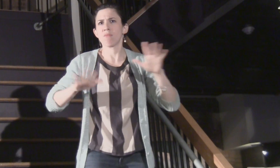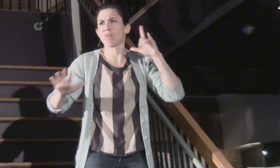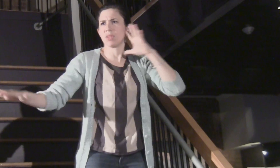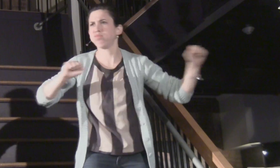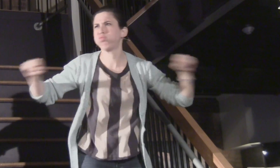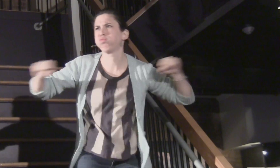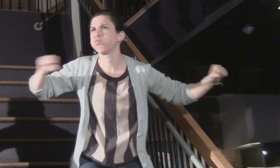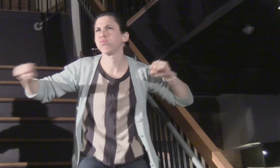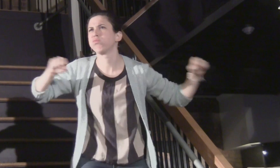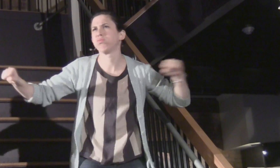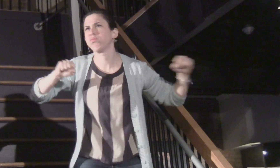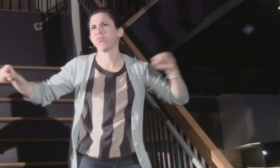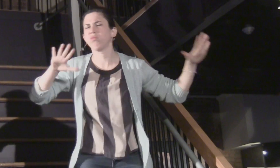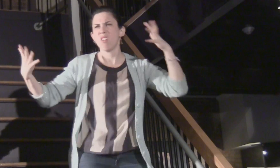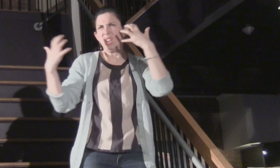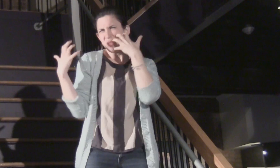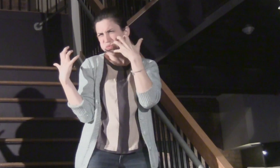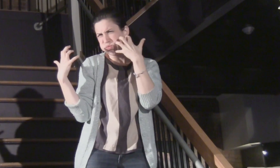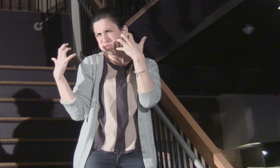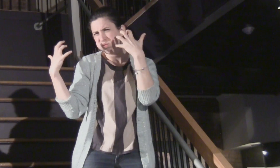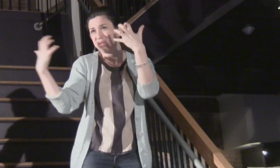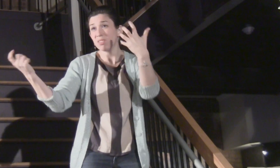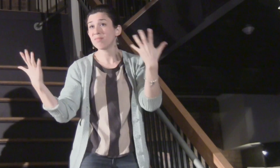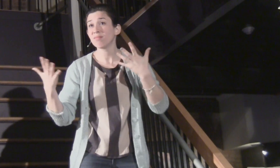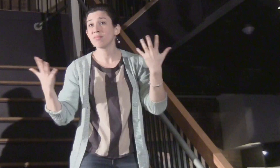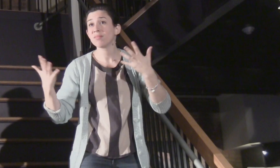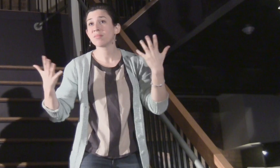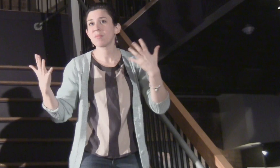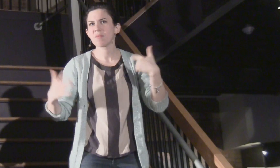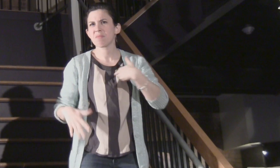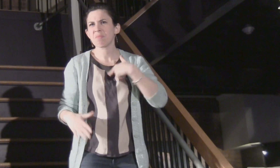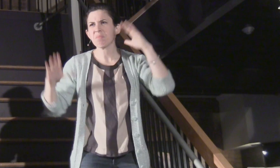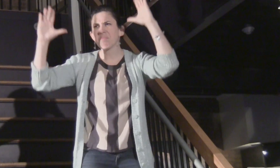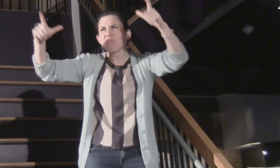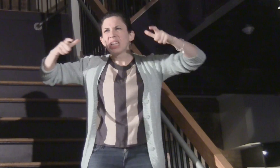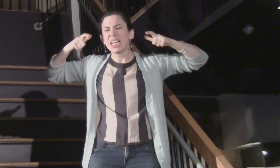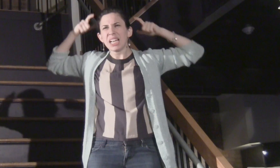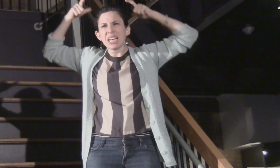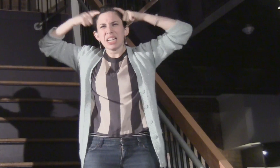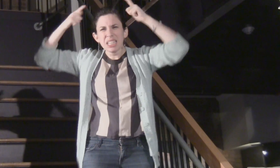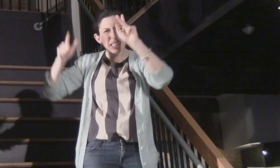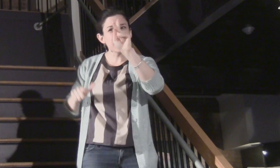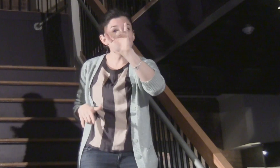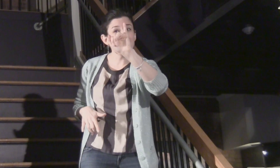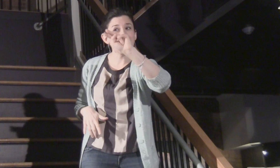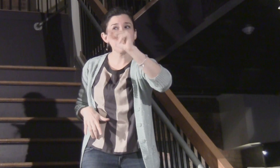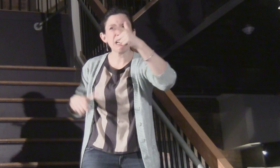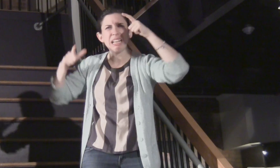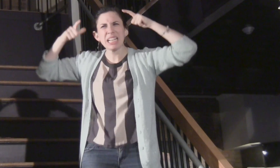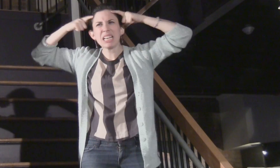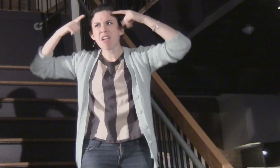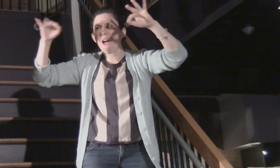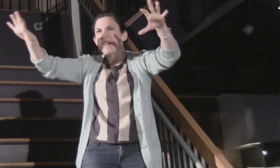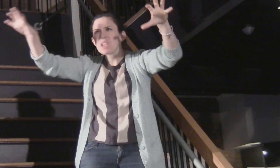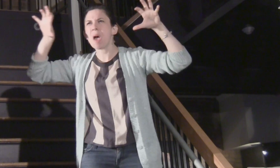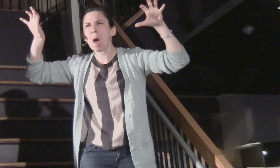like, wow, oh my gosh, this is such a thunderous noise. He says, I am the king of